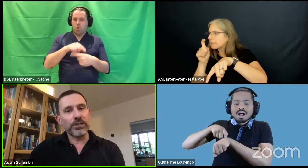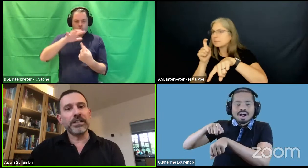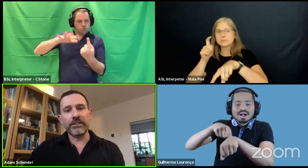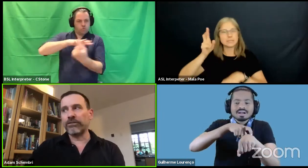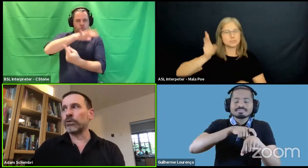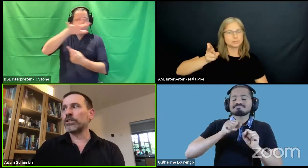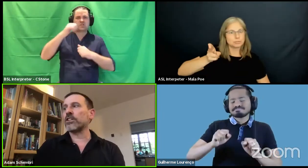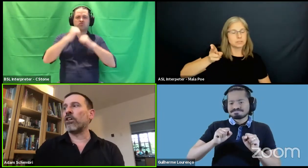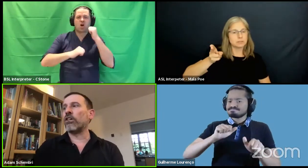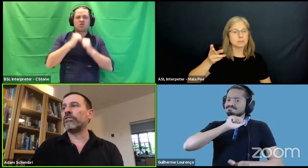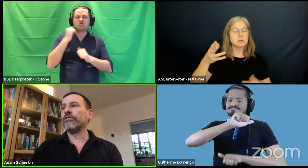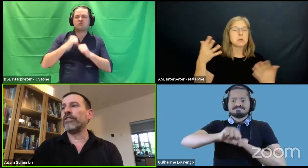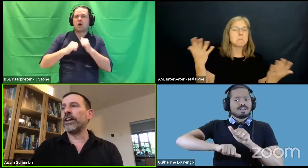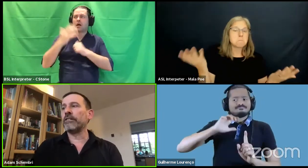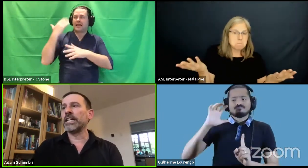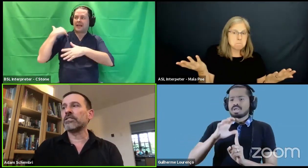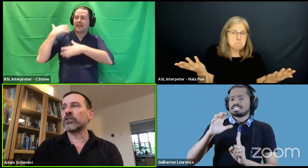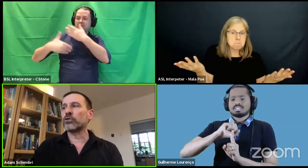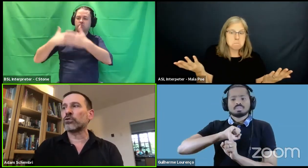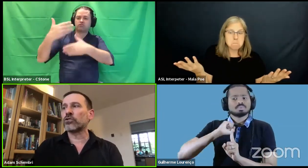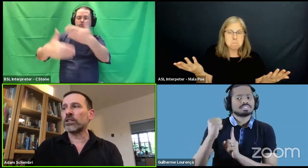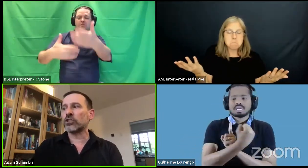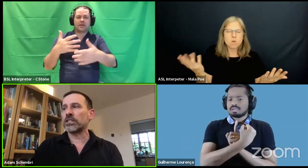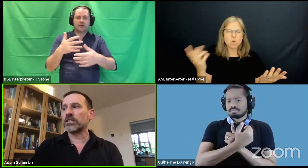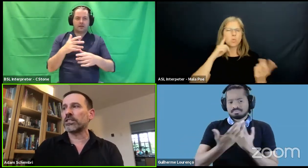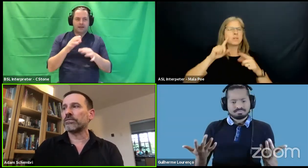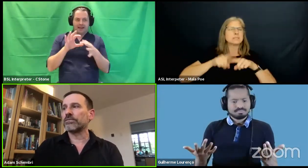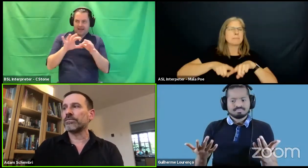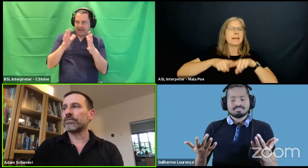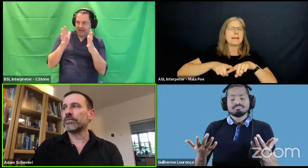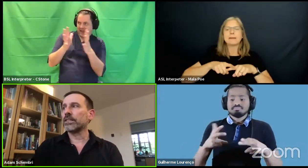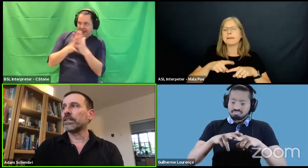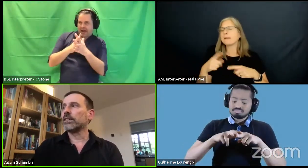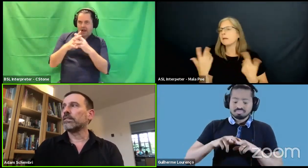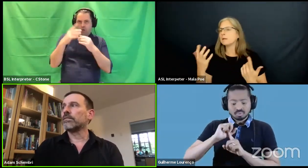due to the influence of varying social structures.